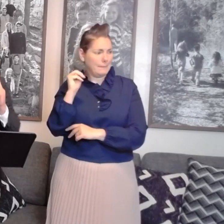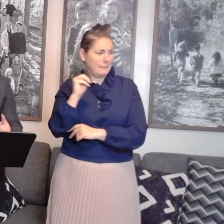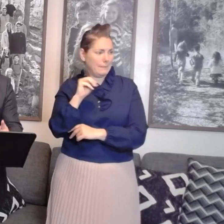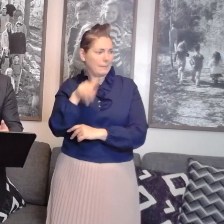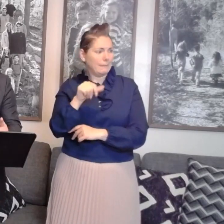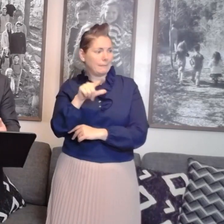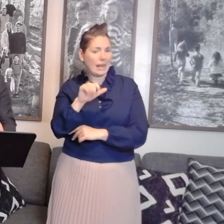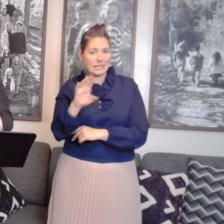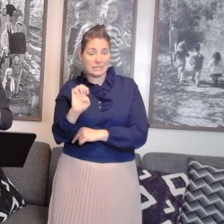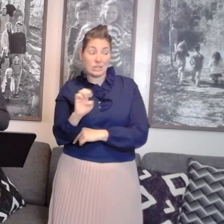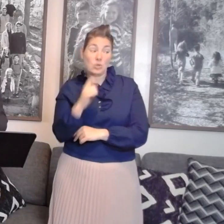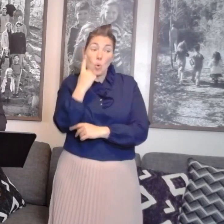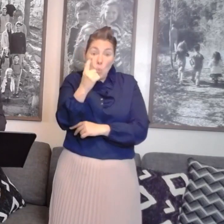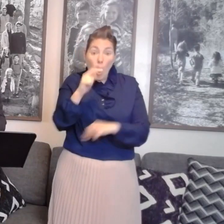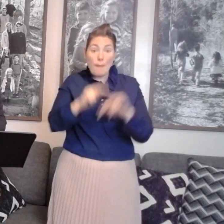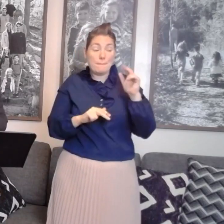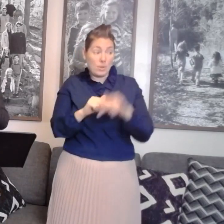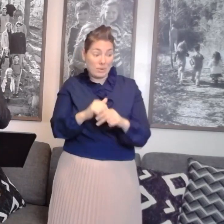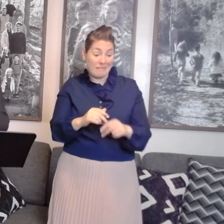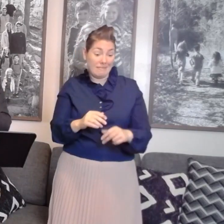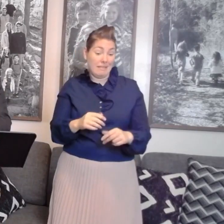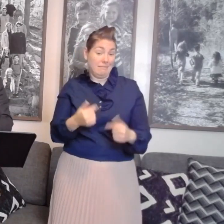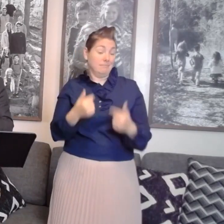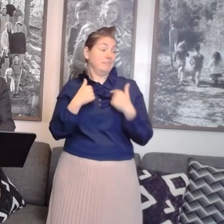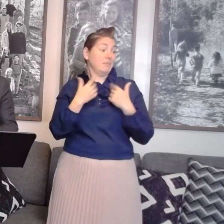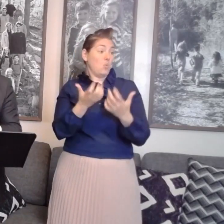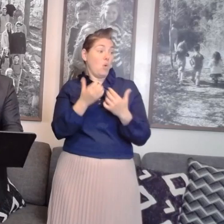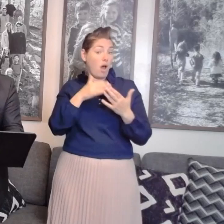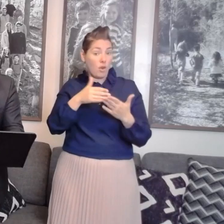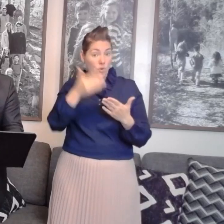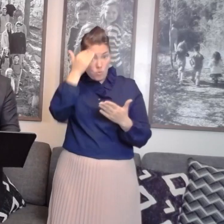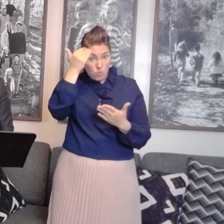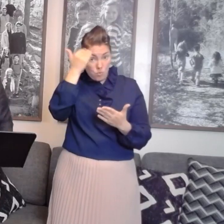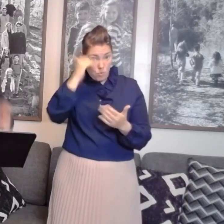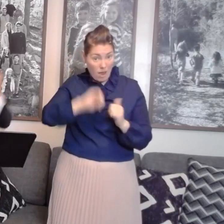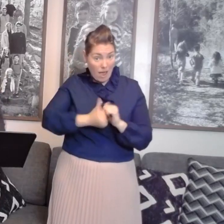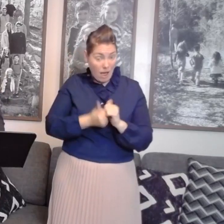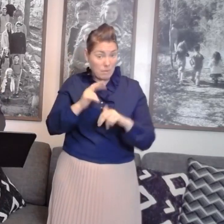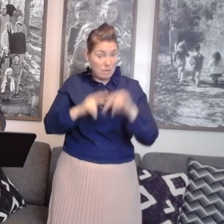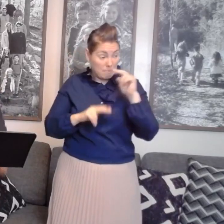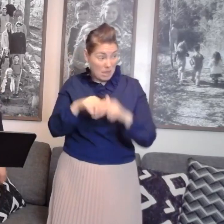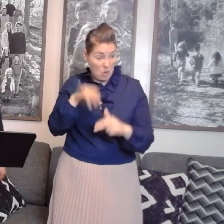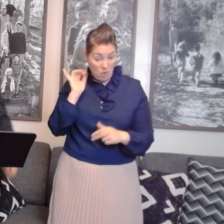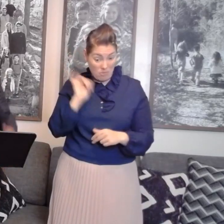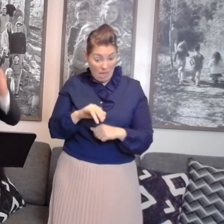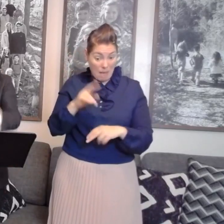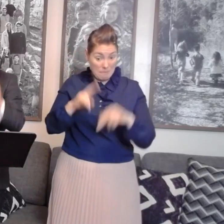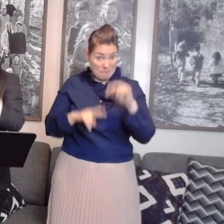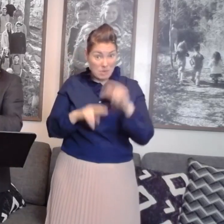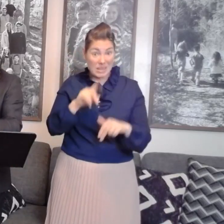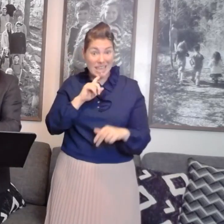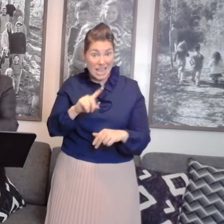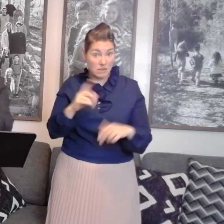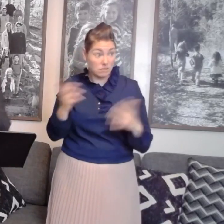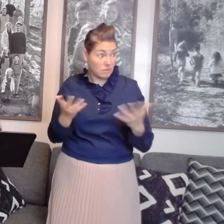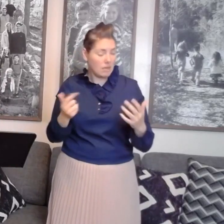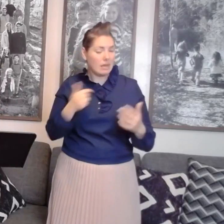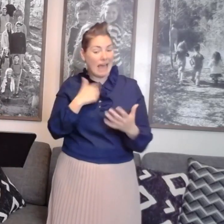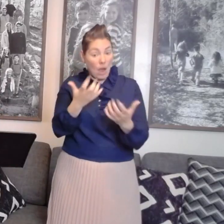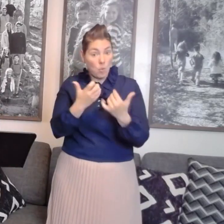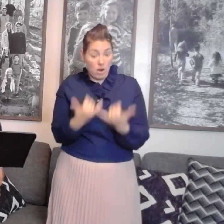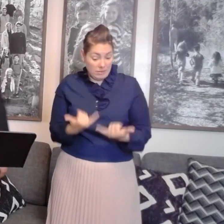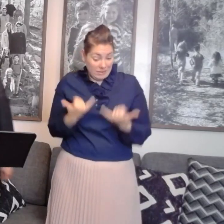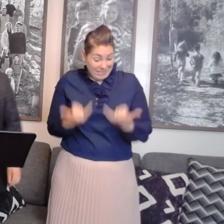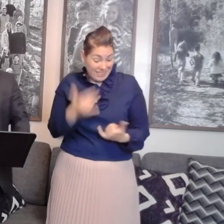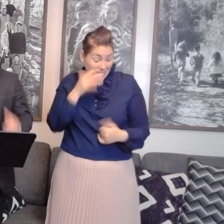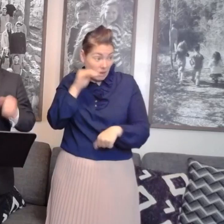one building that I want to know how to build, and that is, I want to, on this